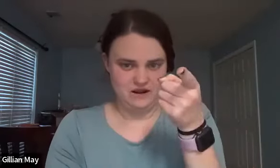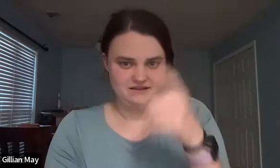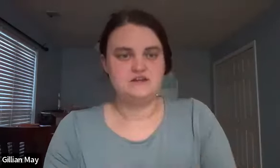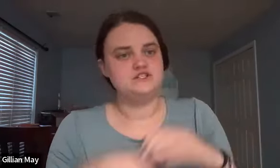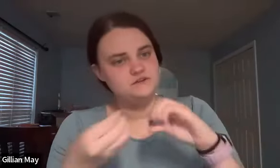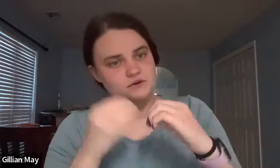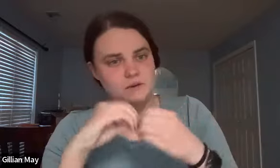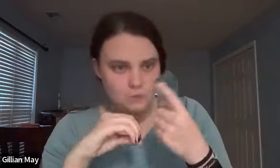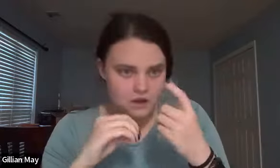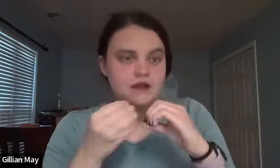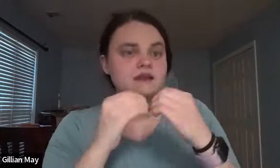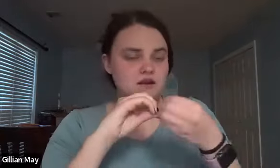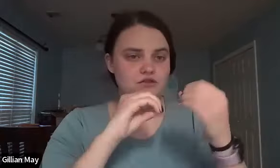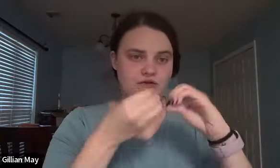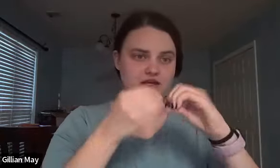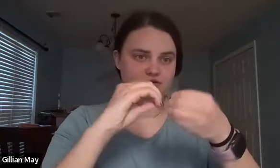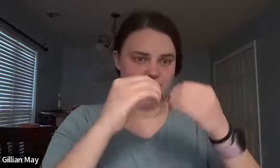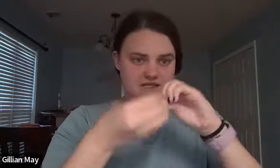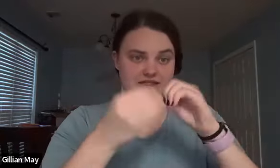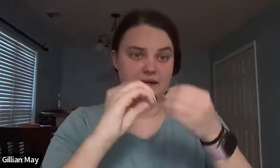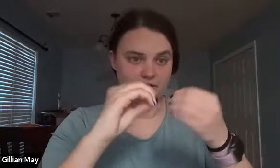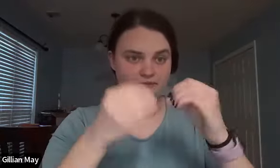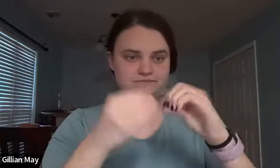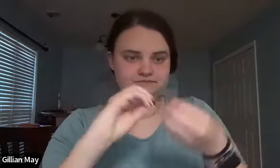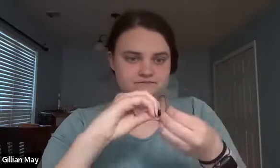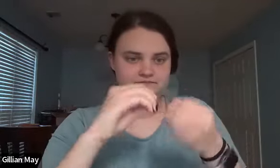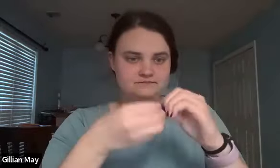Right. So if you're doing number one and all through that, you'll do this number.